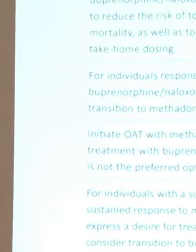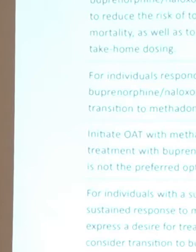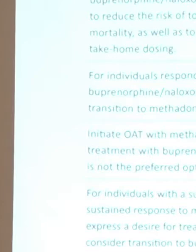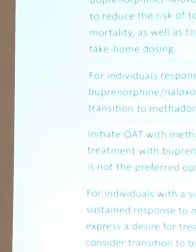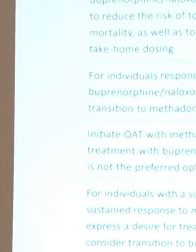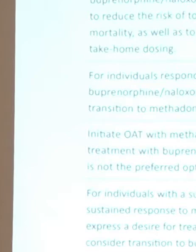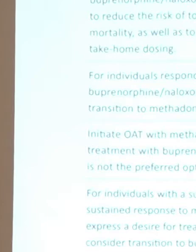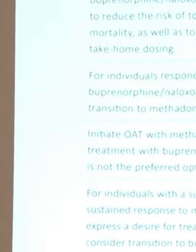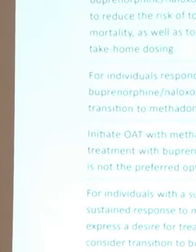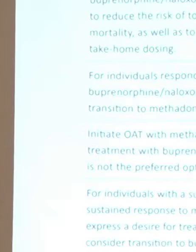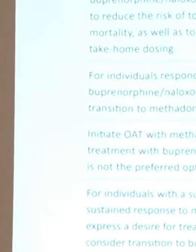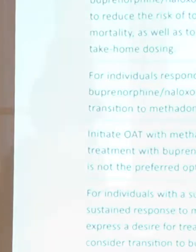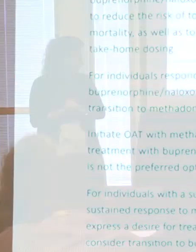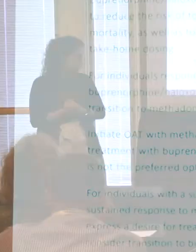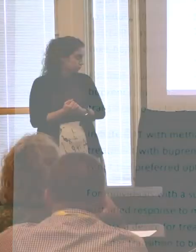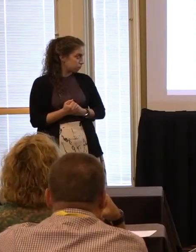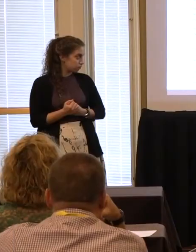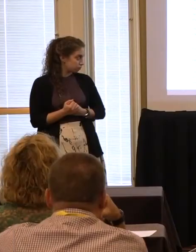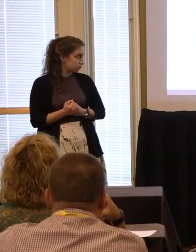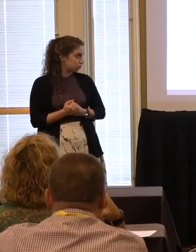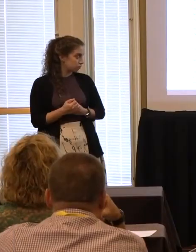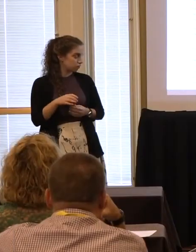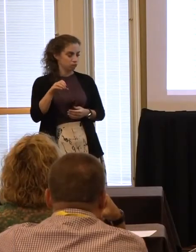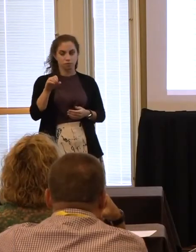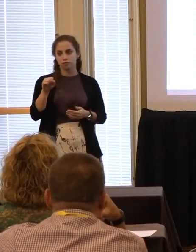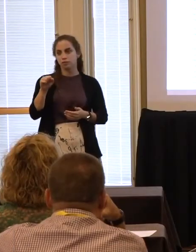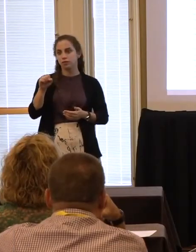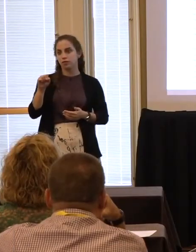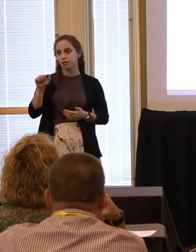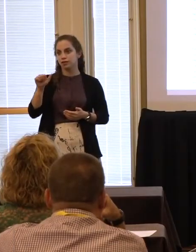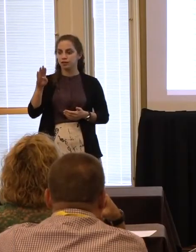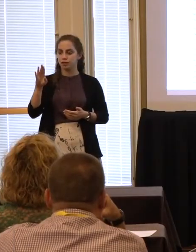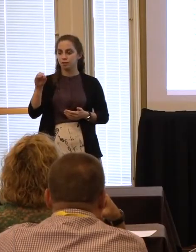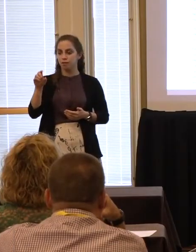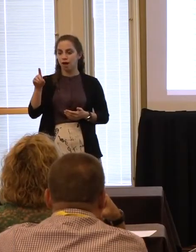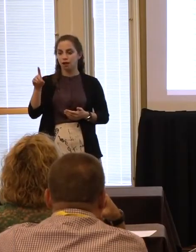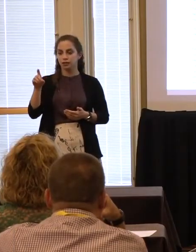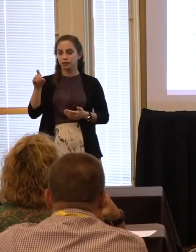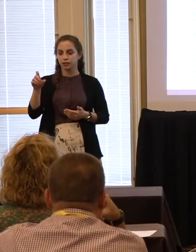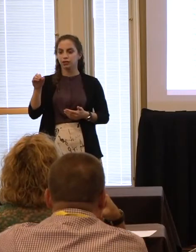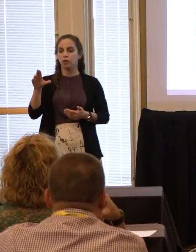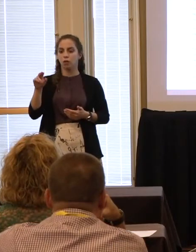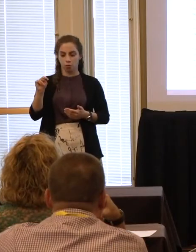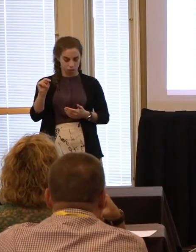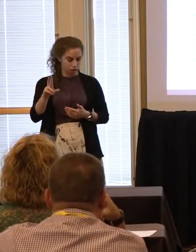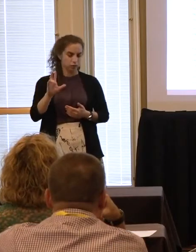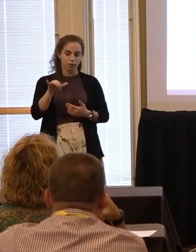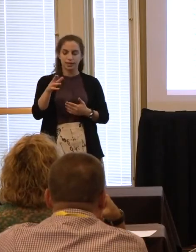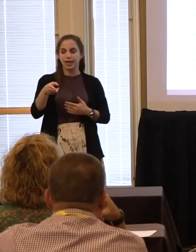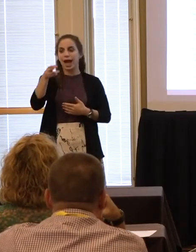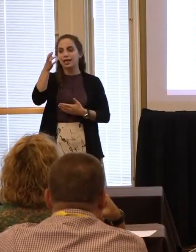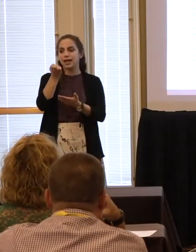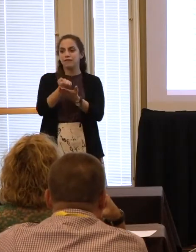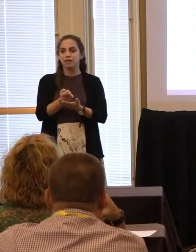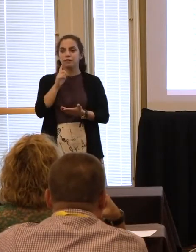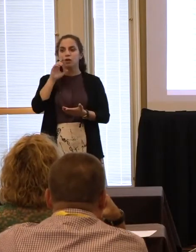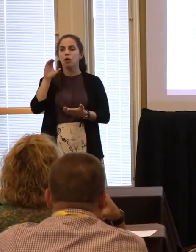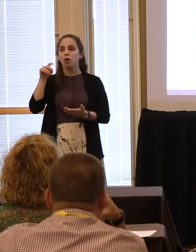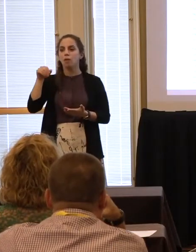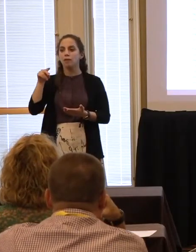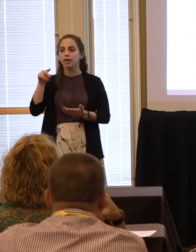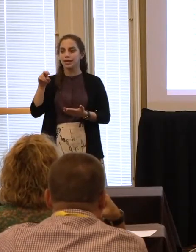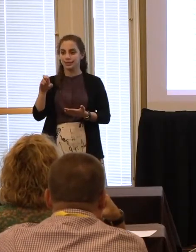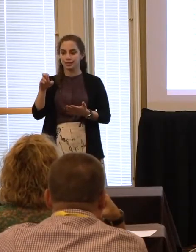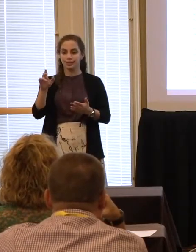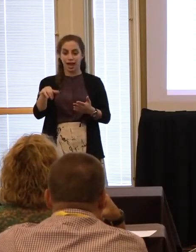to Suboxone is probably okay to do, and that's moderate evidence. So the highest evidence is for opiate. That's the practice